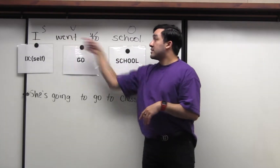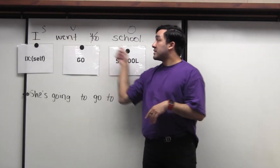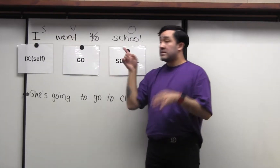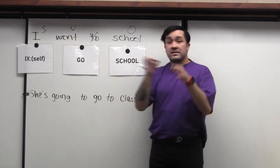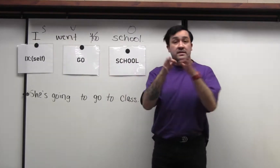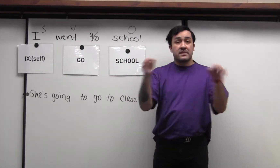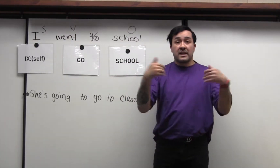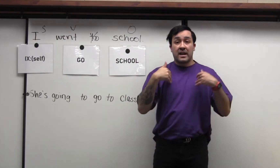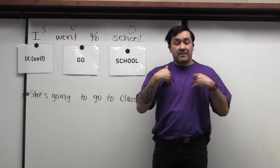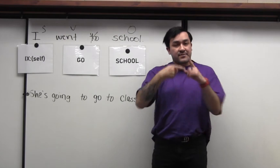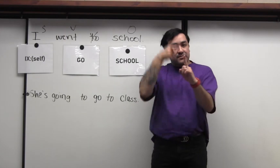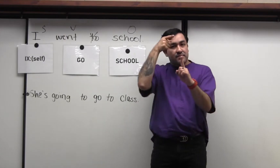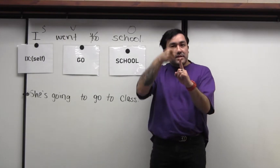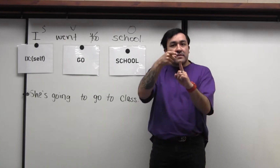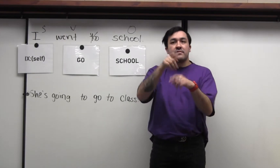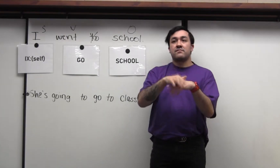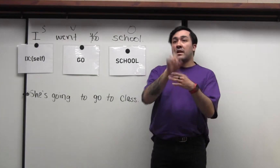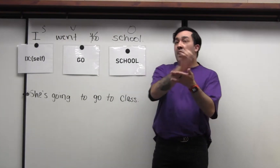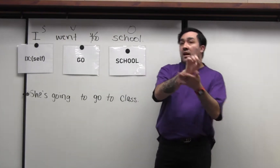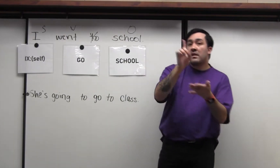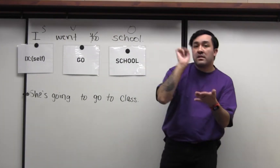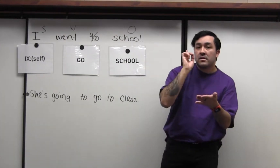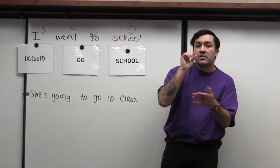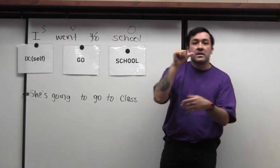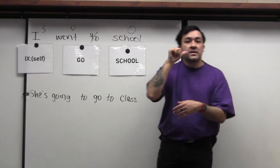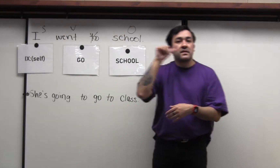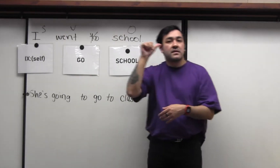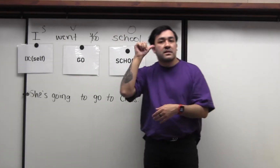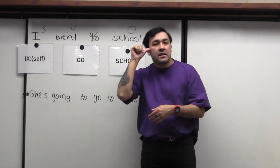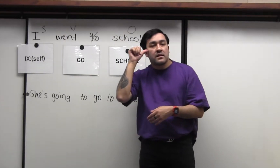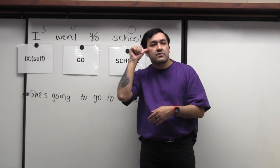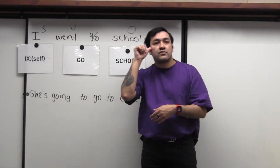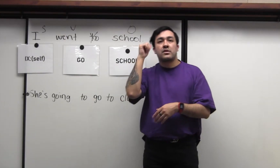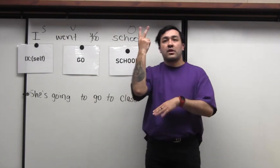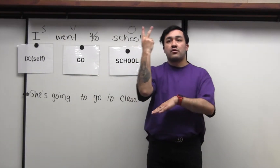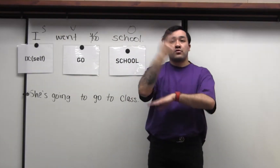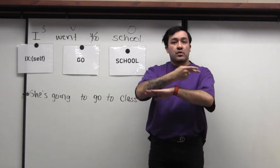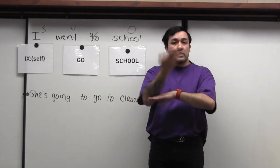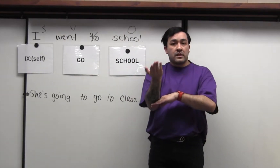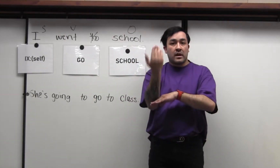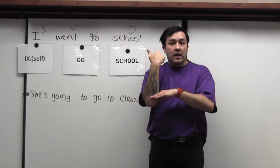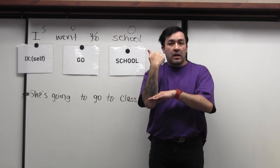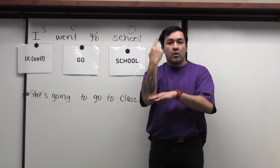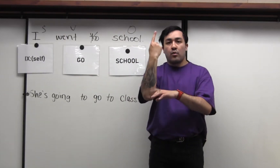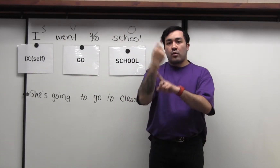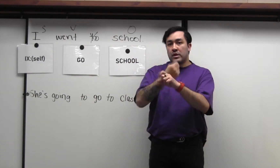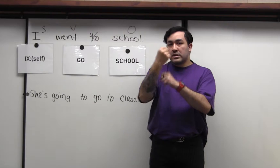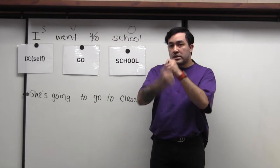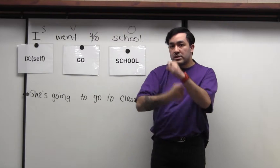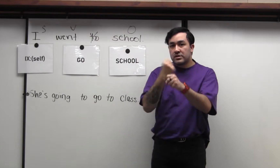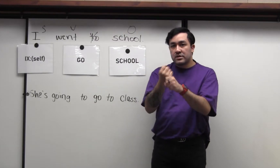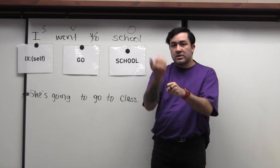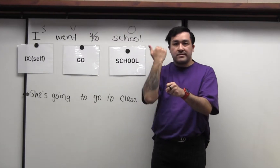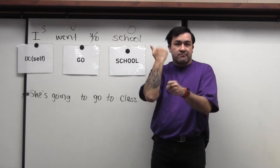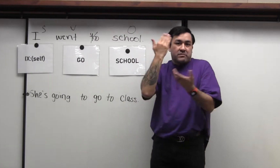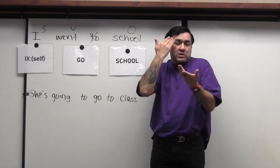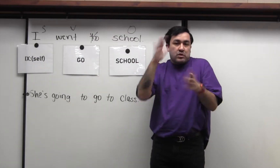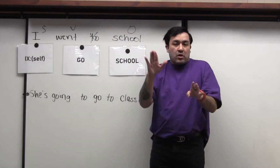So understand this sentence doesn't have a specific time. It didn't say yesterday or 2 days ago, 1 year ago. So we